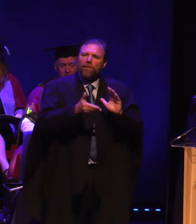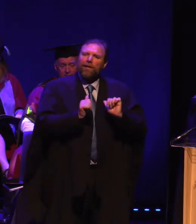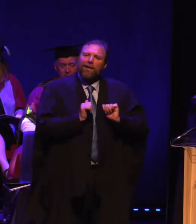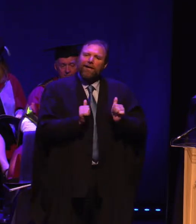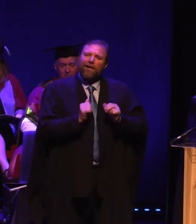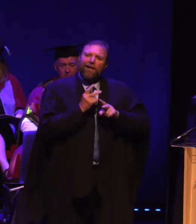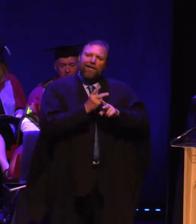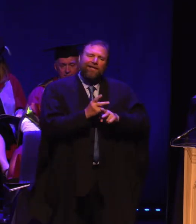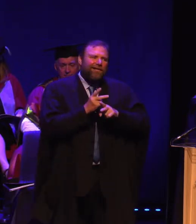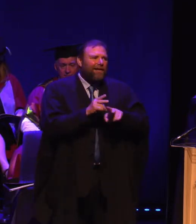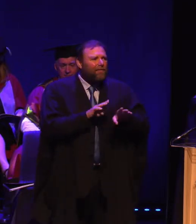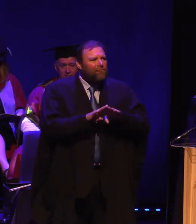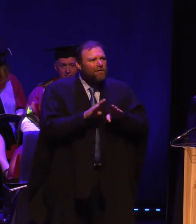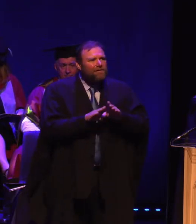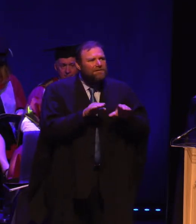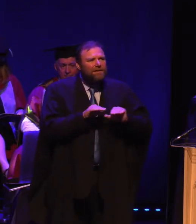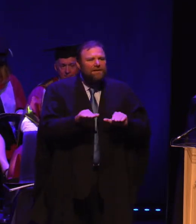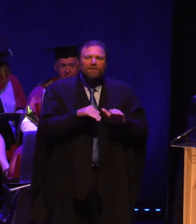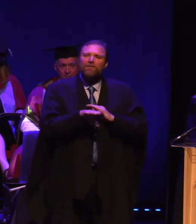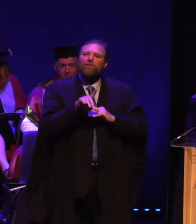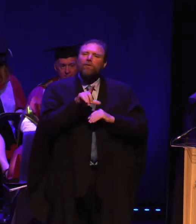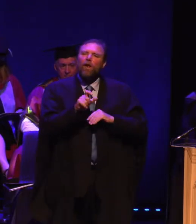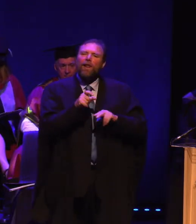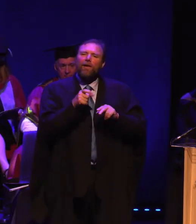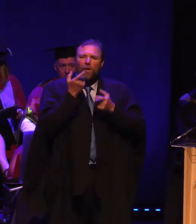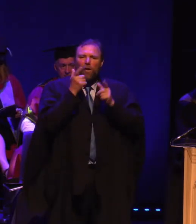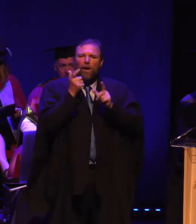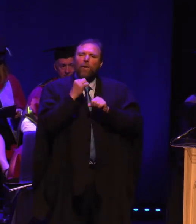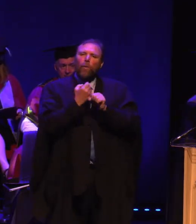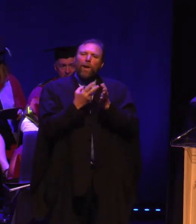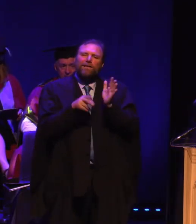Practitioner Status, Colleague Gwent.